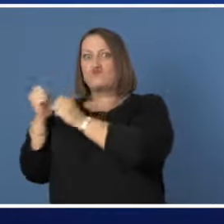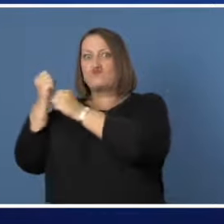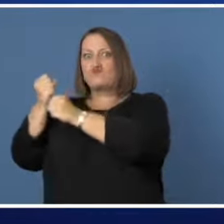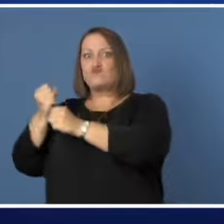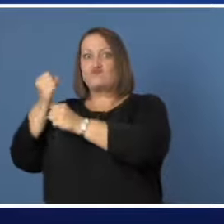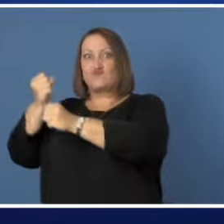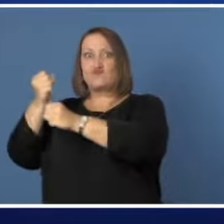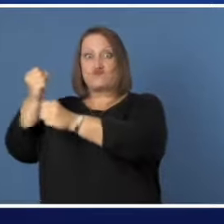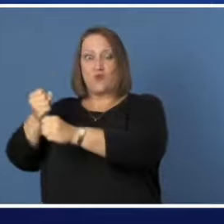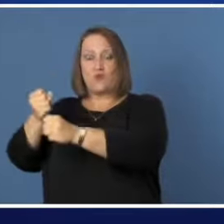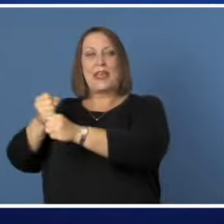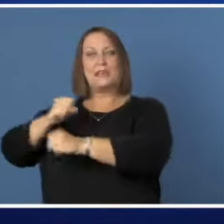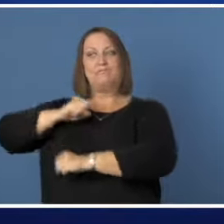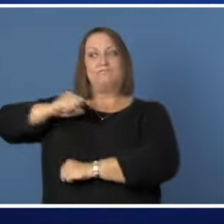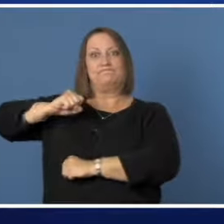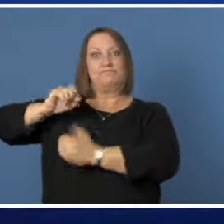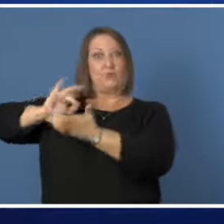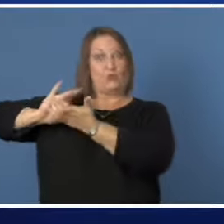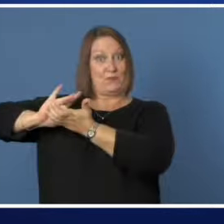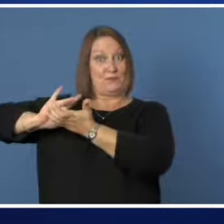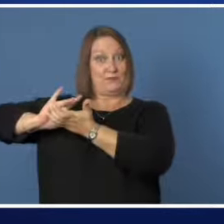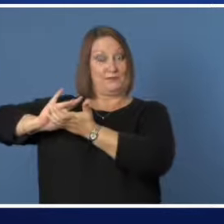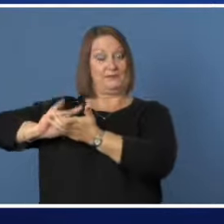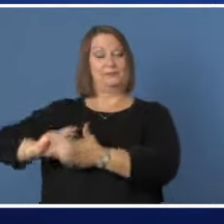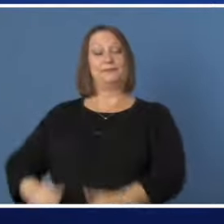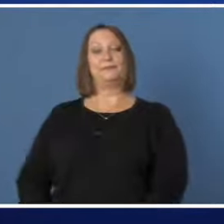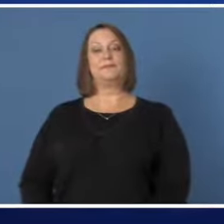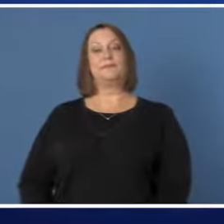to combat if an outbreak were to occur.